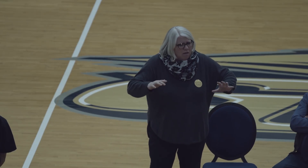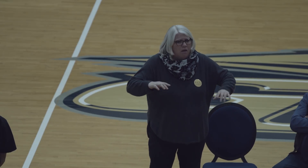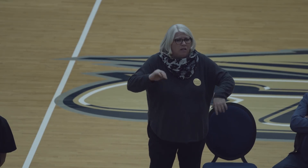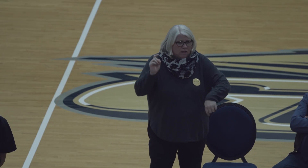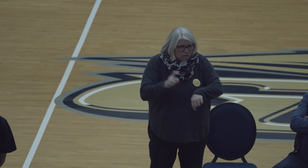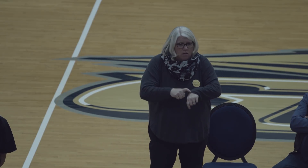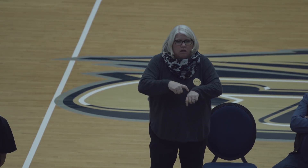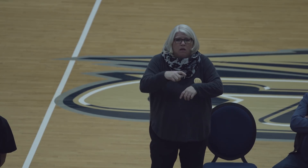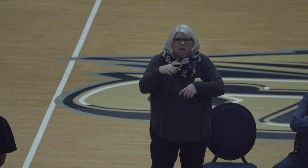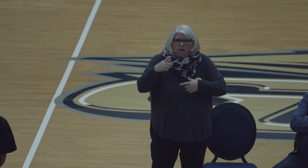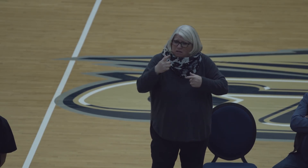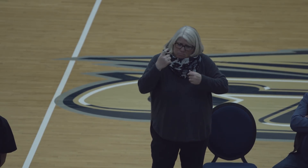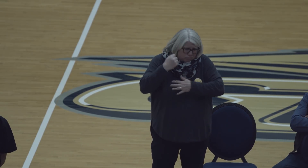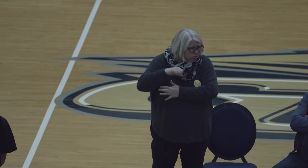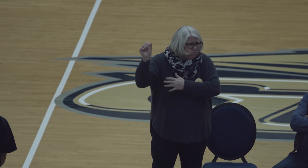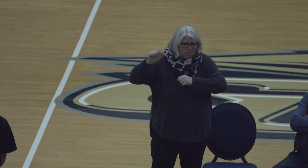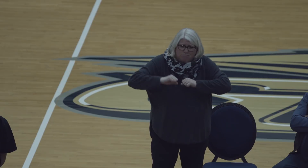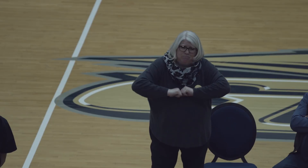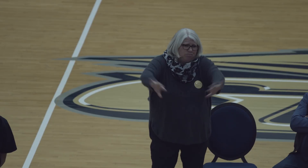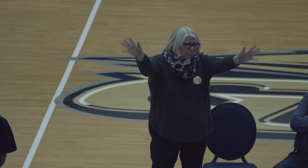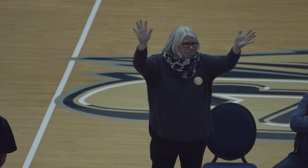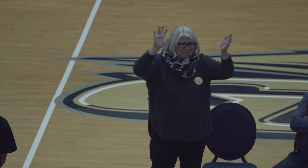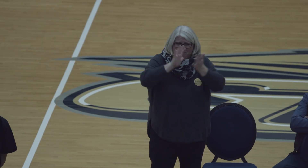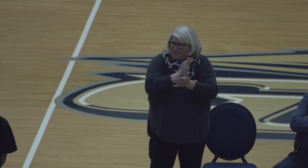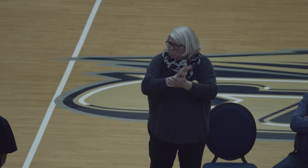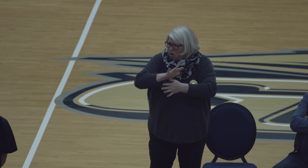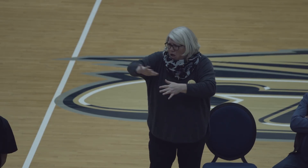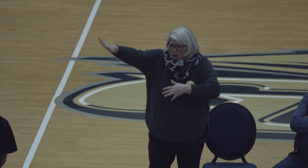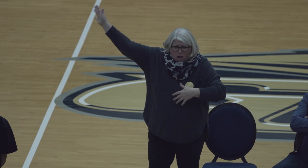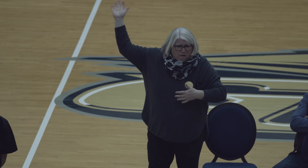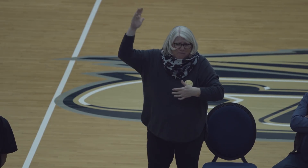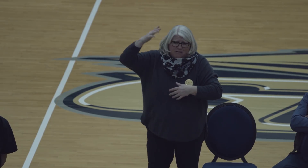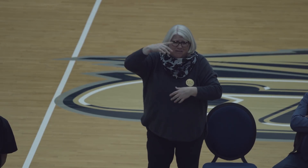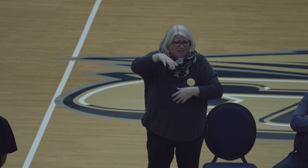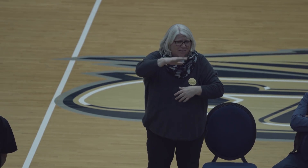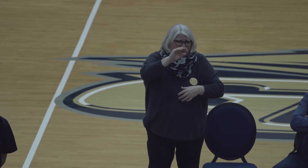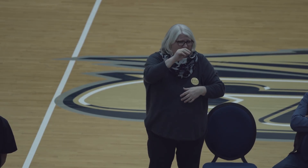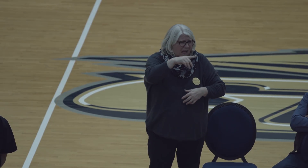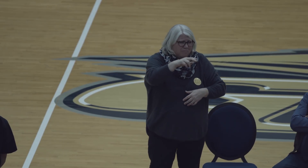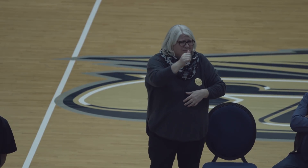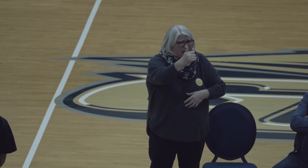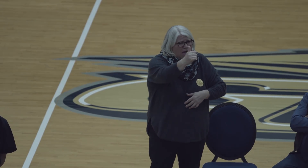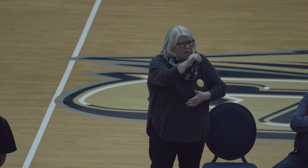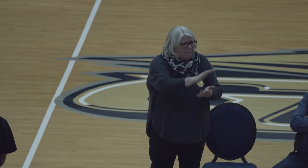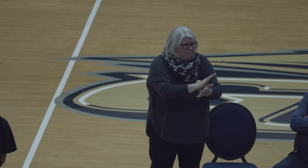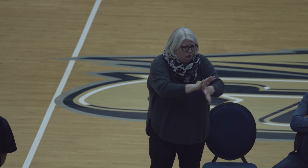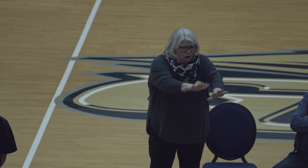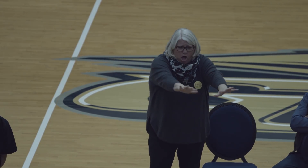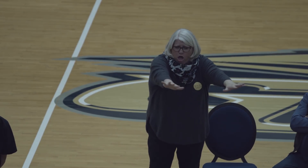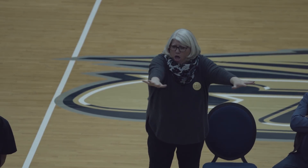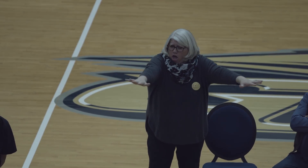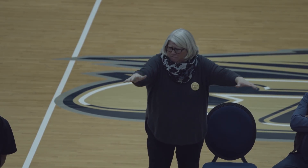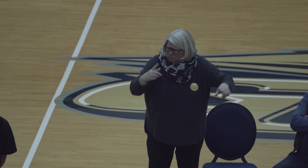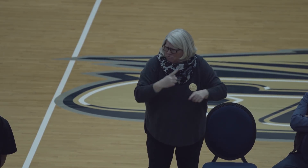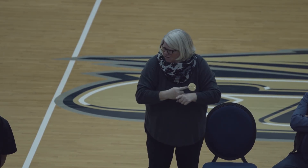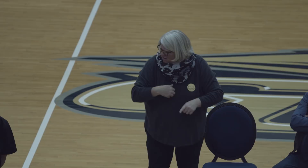really was so passionate about it that when the time came for the protest, and it came about, in fact, the campus was littered with those